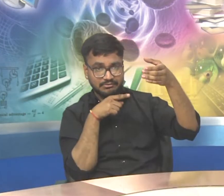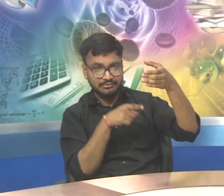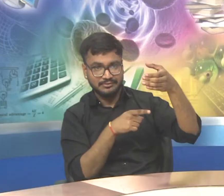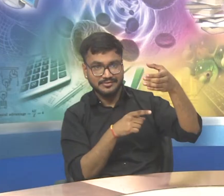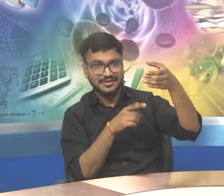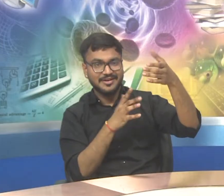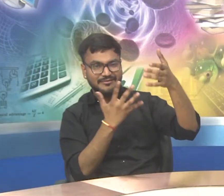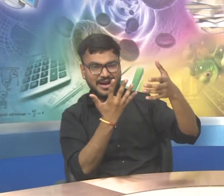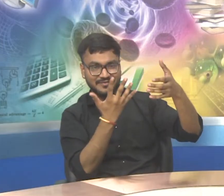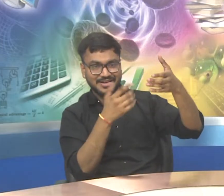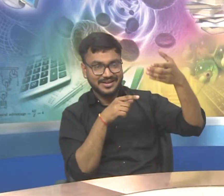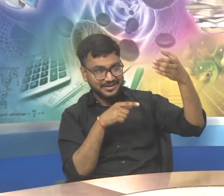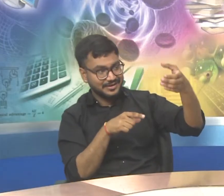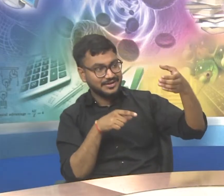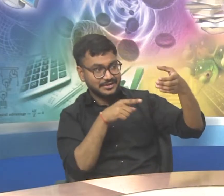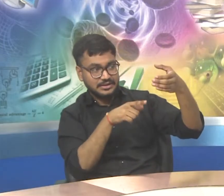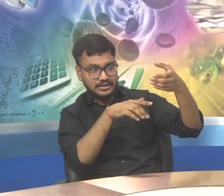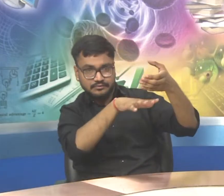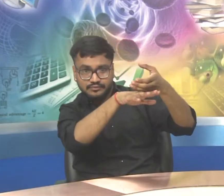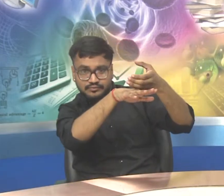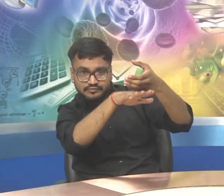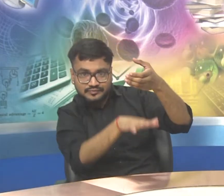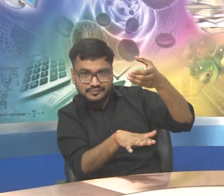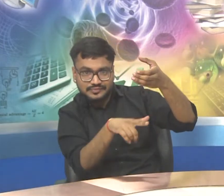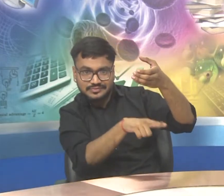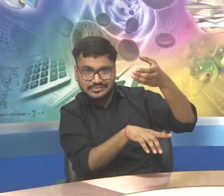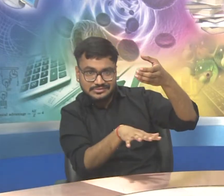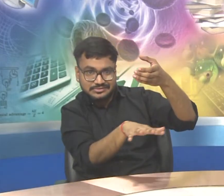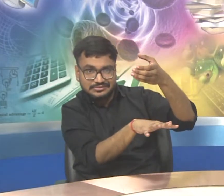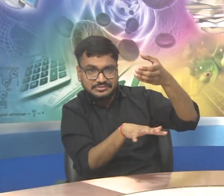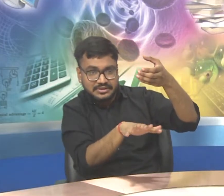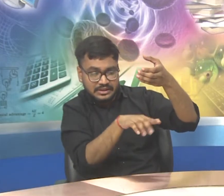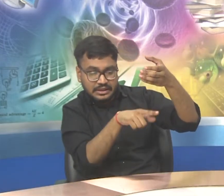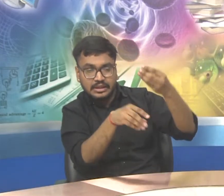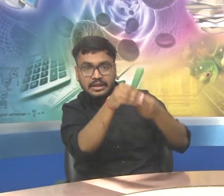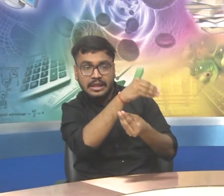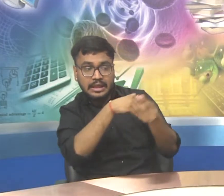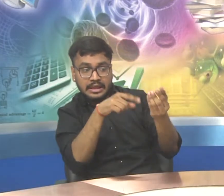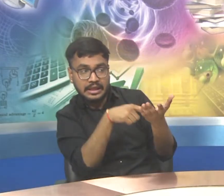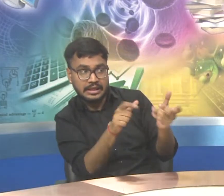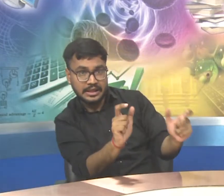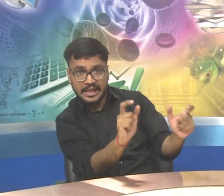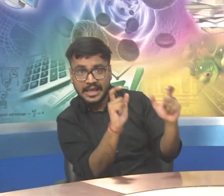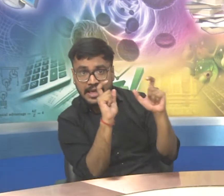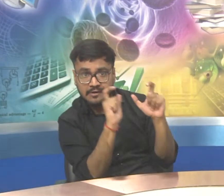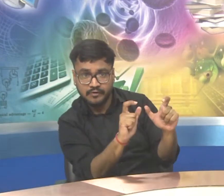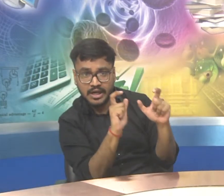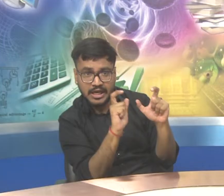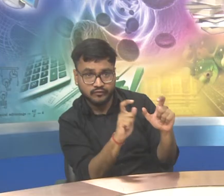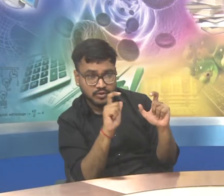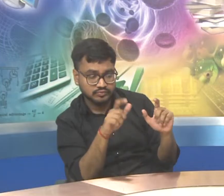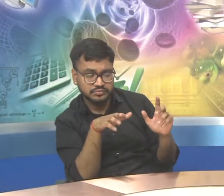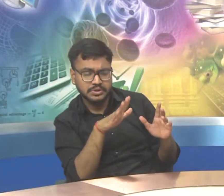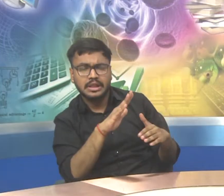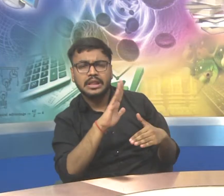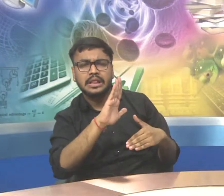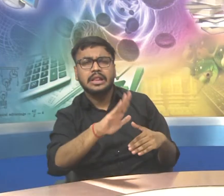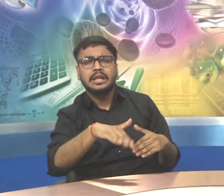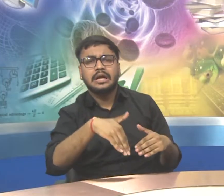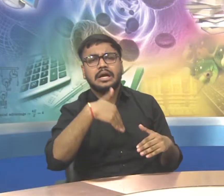And fifth step, observe the mixture carefully and write your own observation.